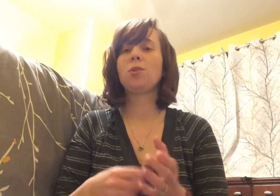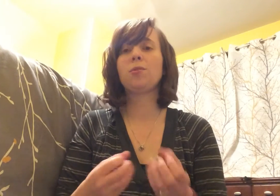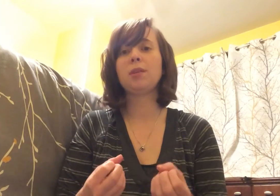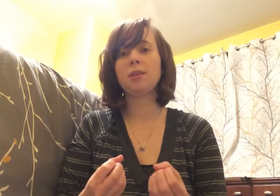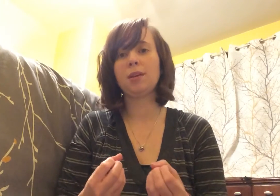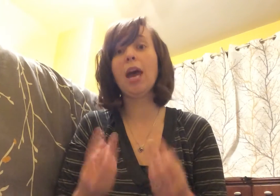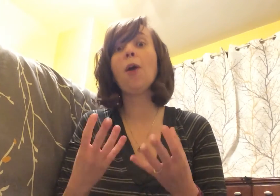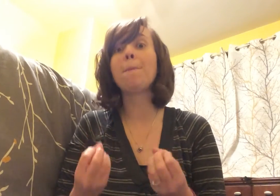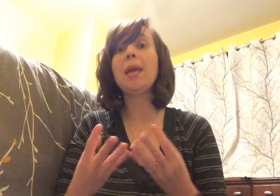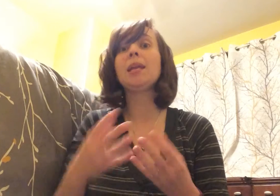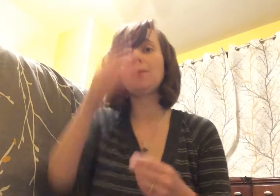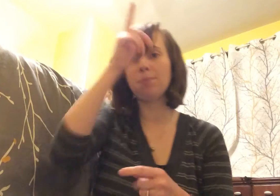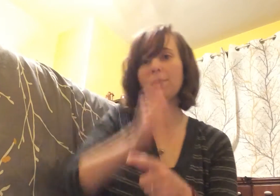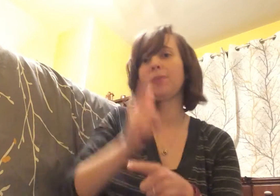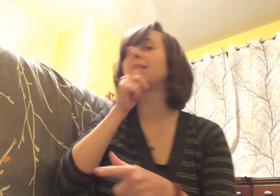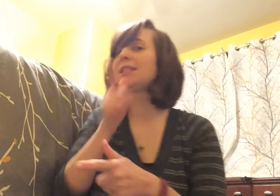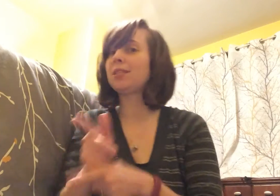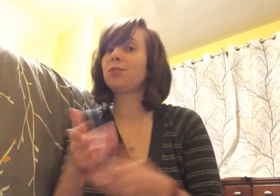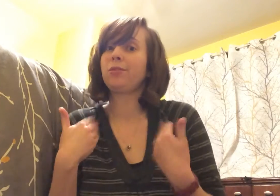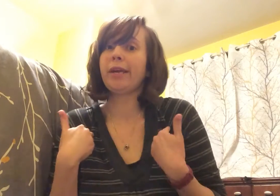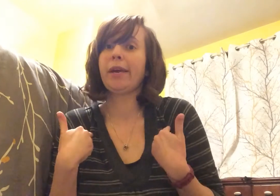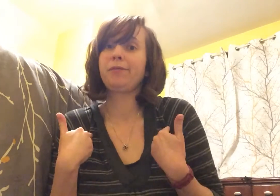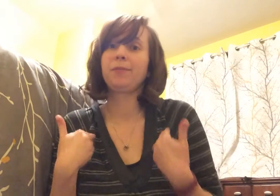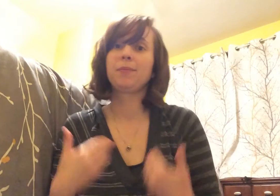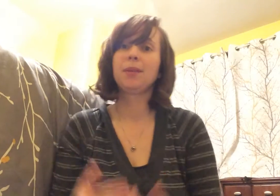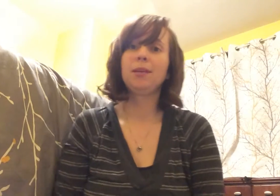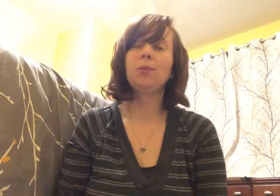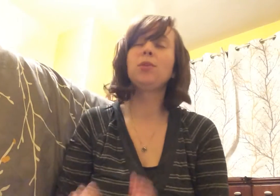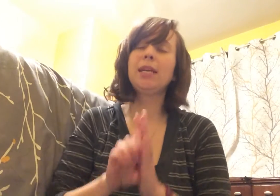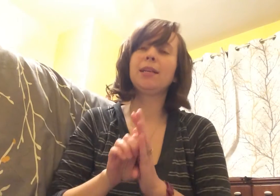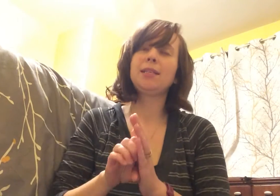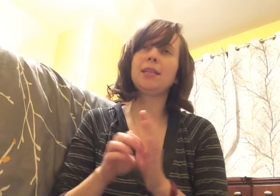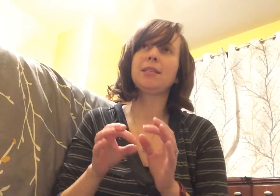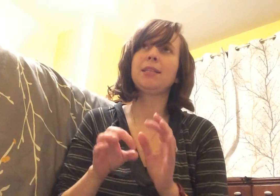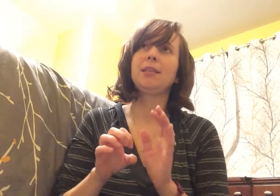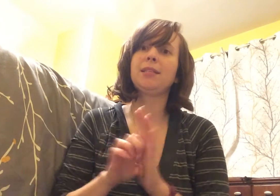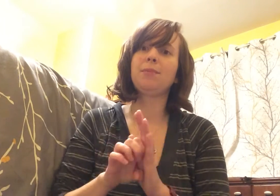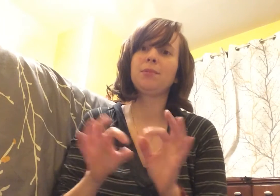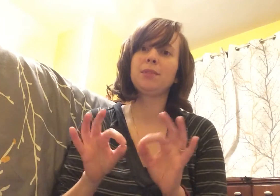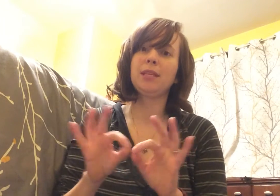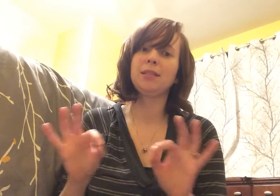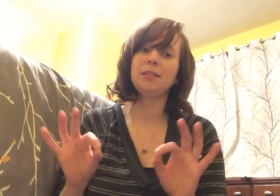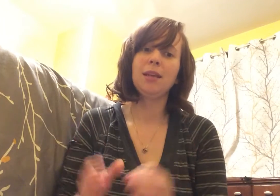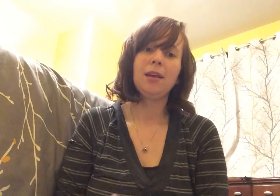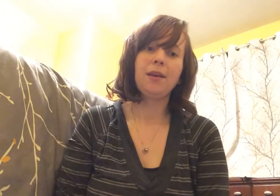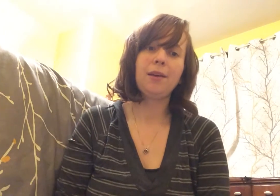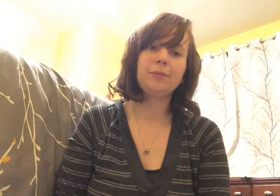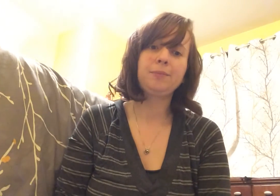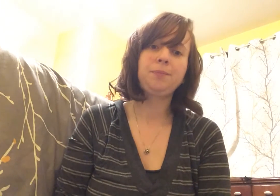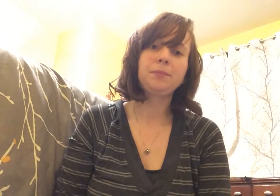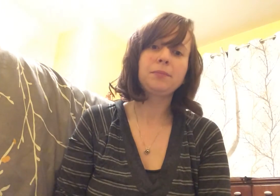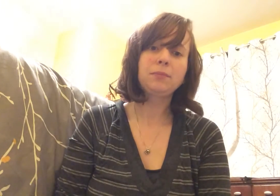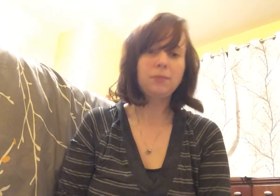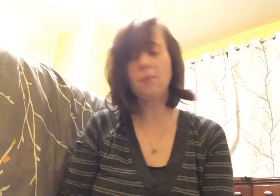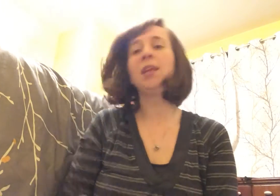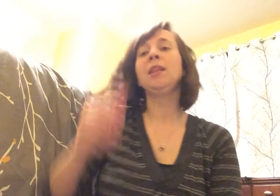show how many brothers and sisters you have. We'll use that as an example sentence. And then